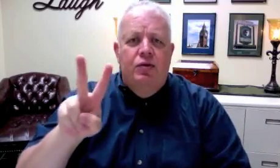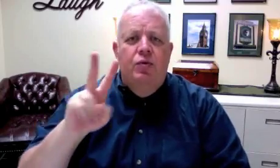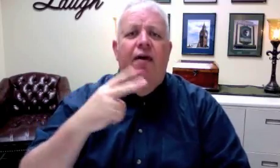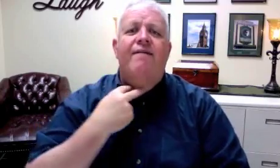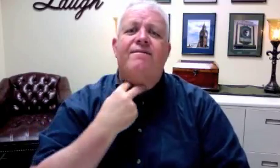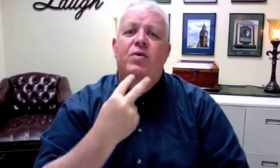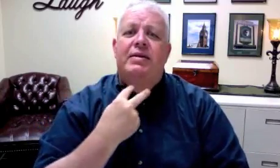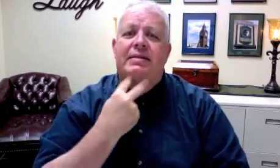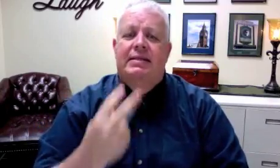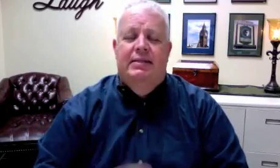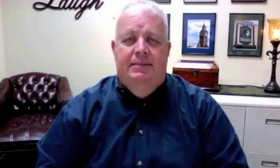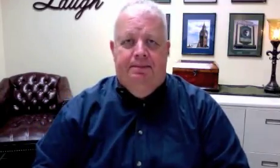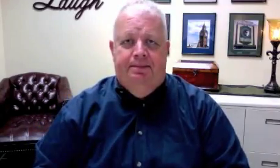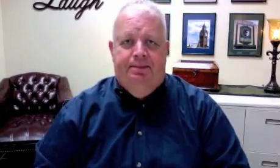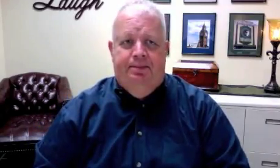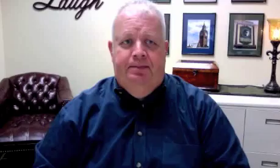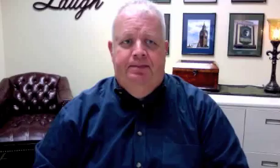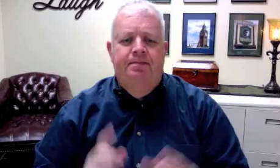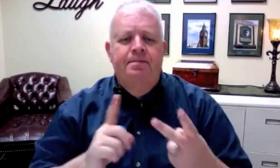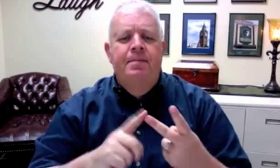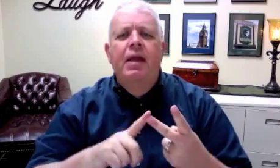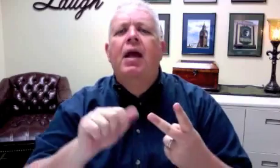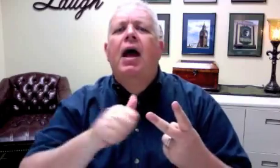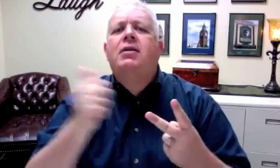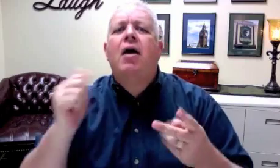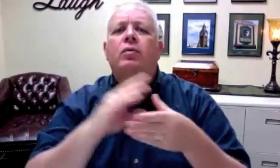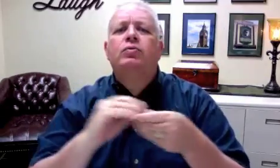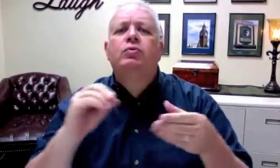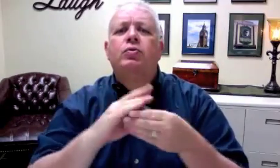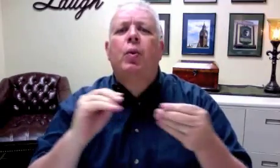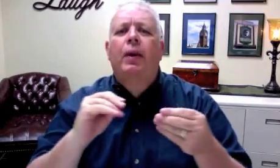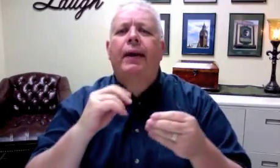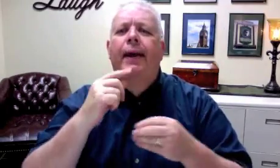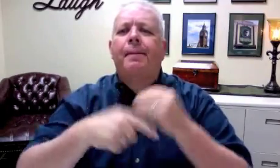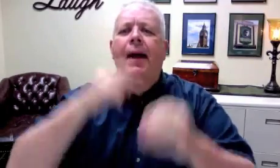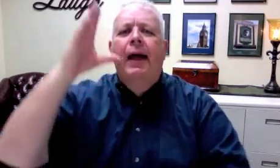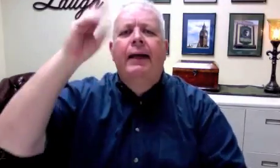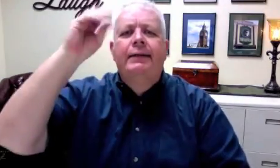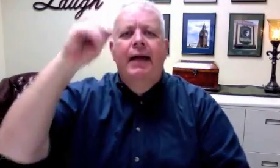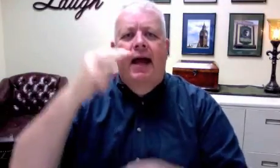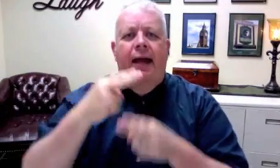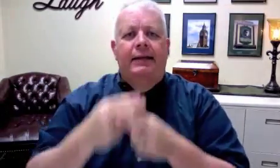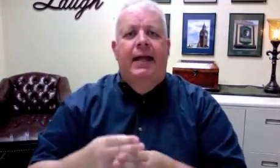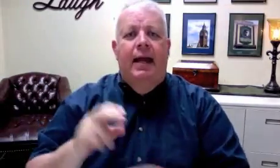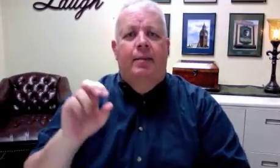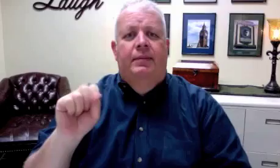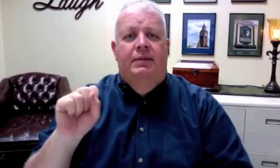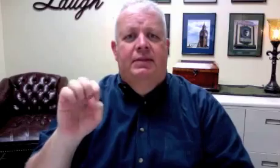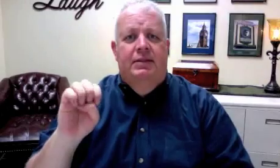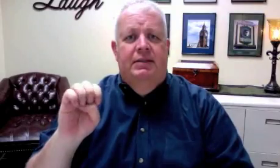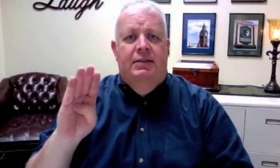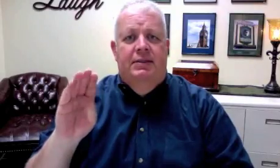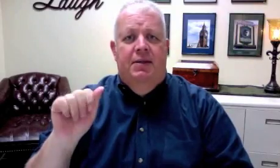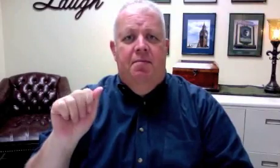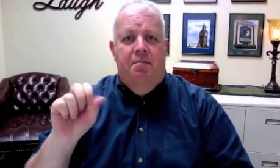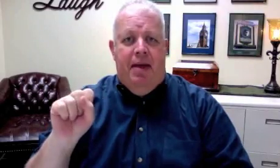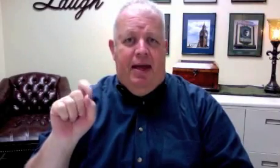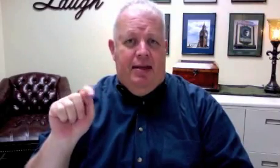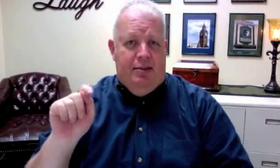Another story is by a guy named Sebastian. He is an engineer who